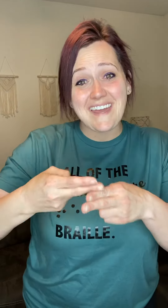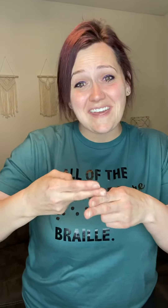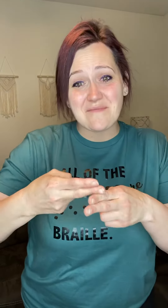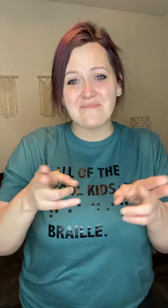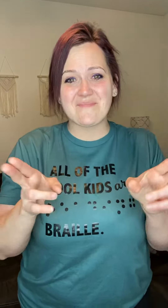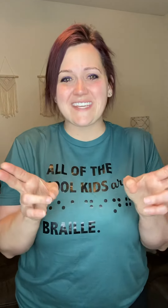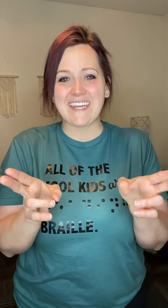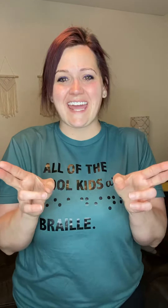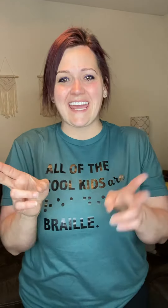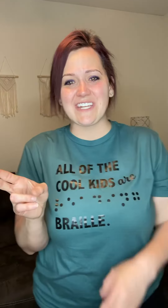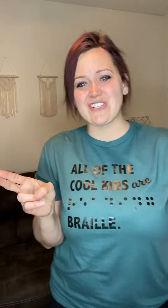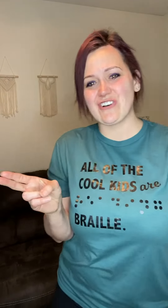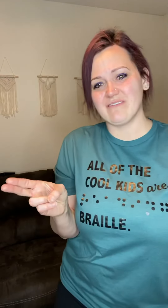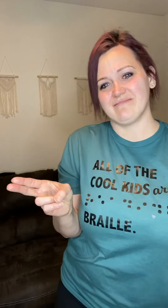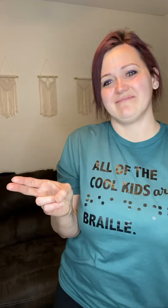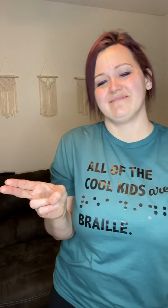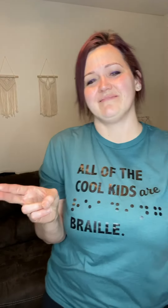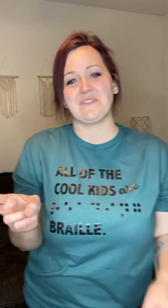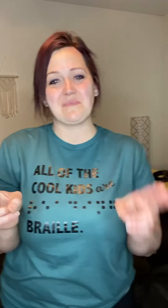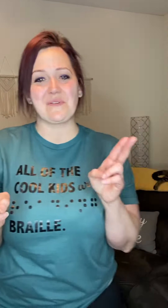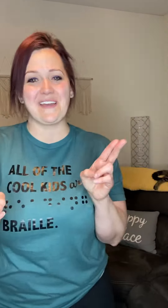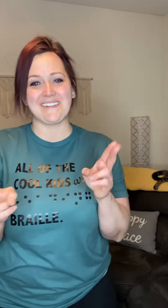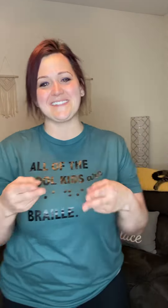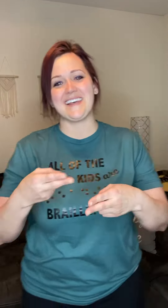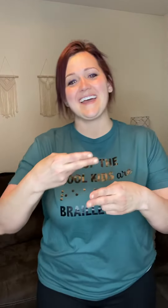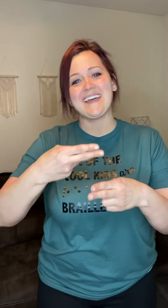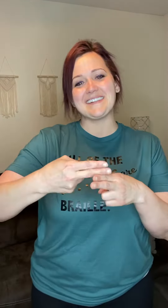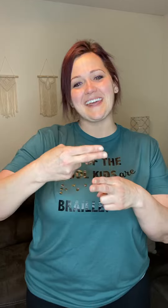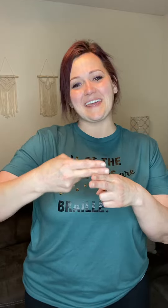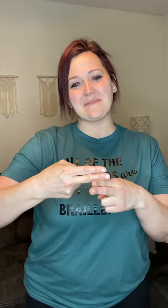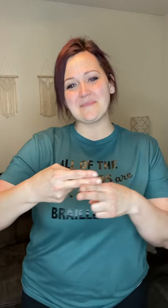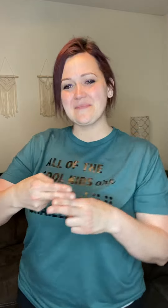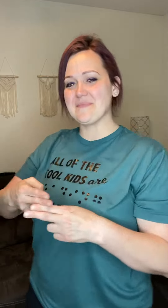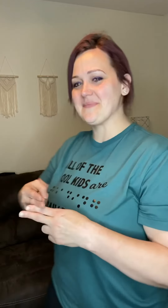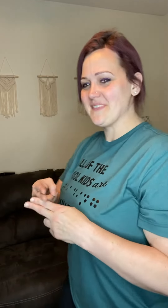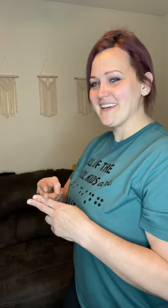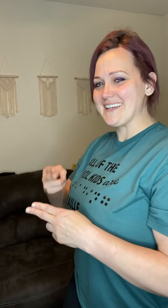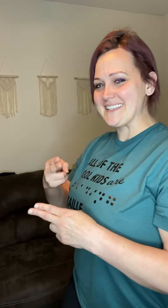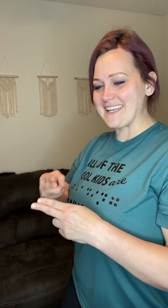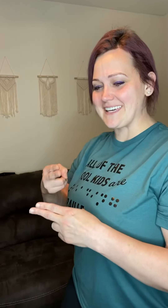Name. Take an H with both hands. Name.